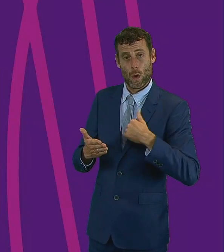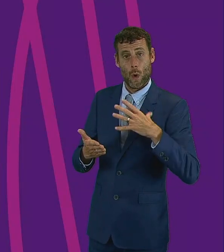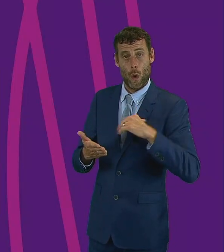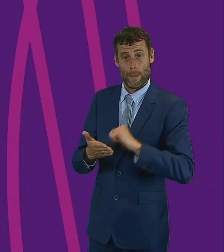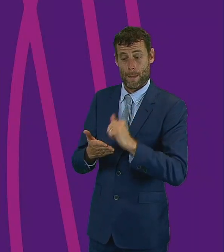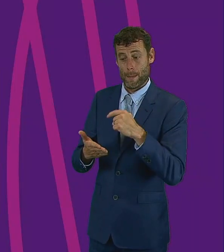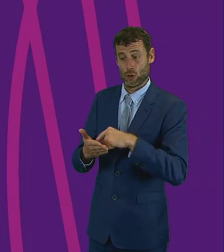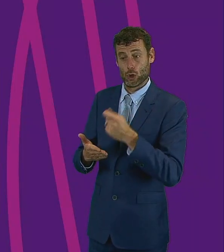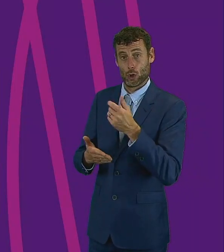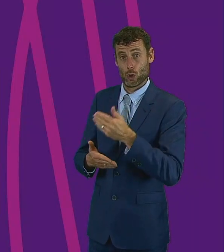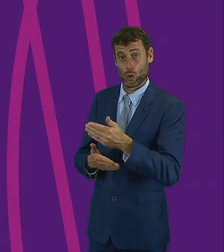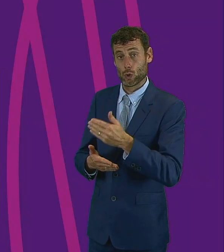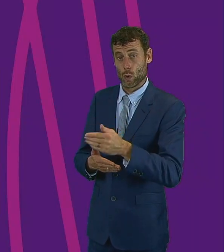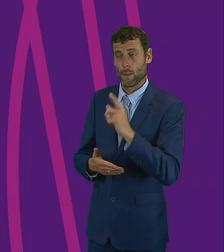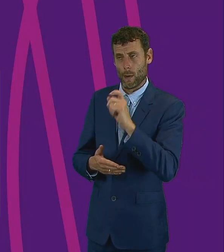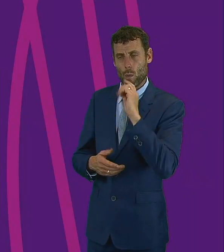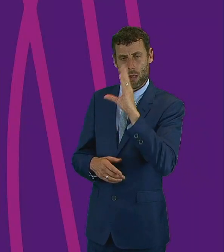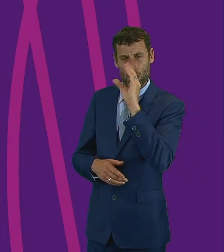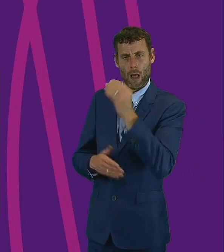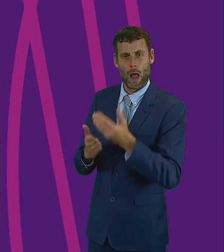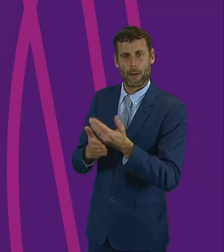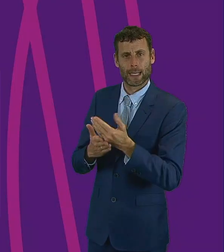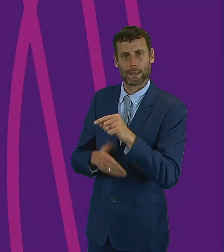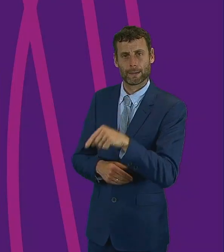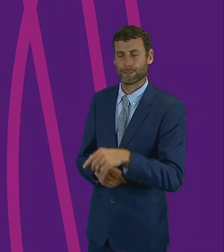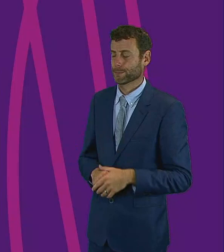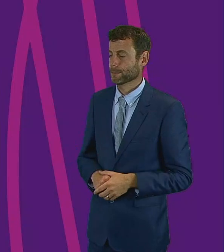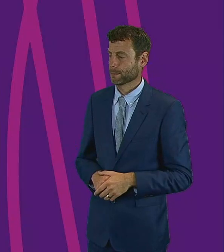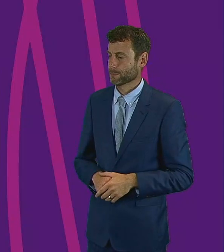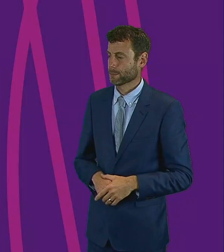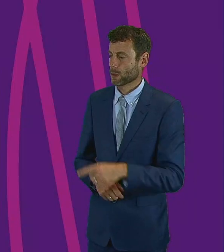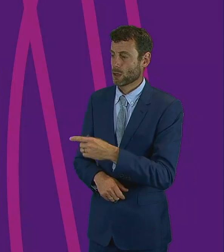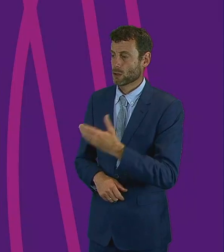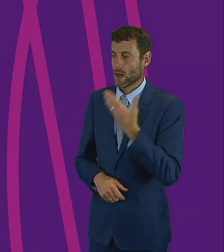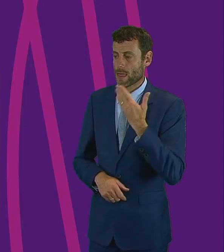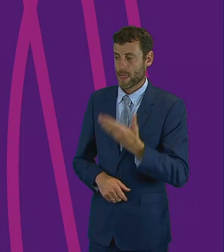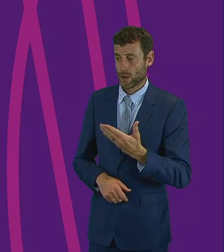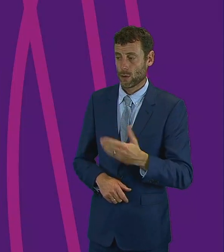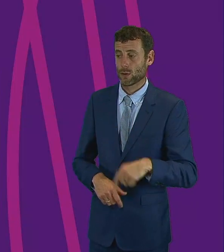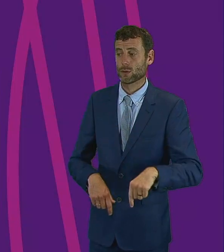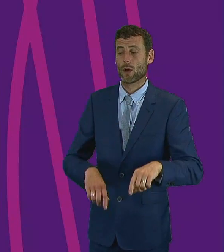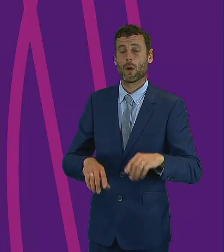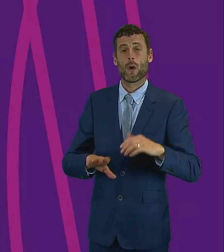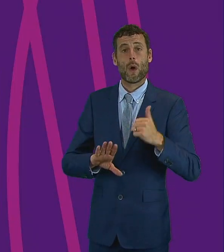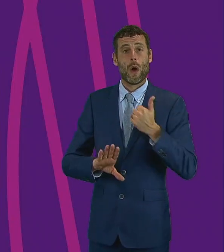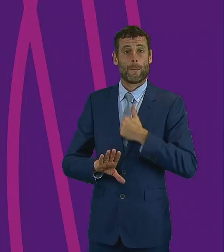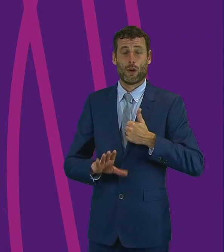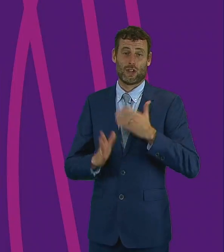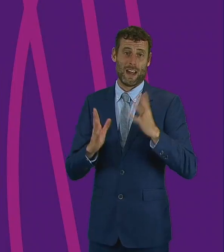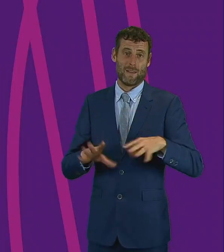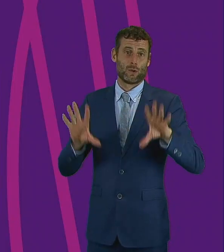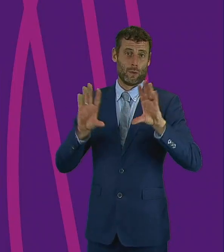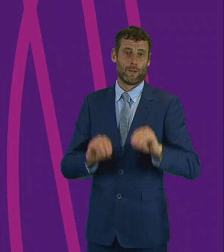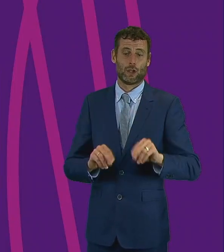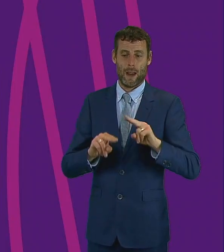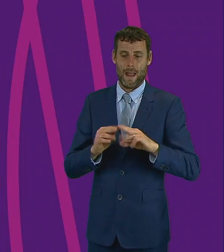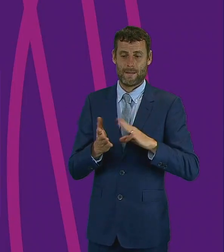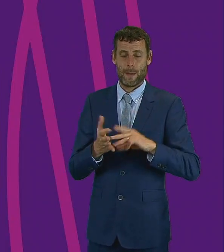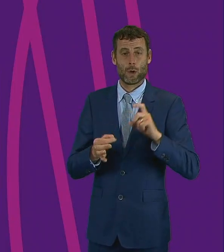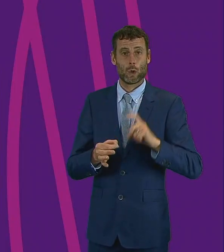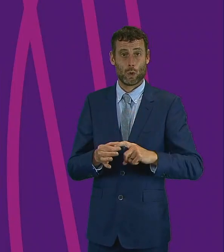fairly soon, but we'll keep the member updated. Thank you very much, and I'm afraid, apologies to members, we have to conclude FMQs at that